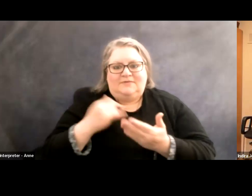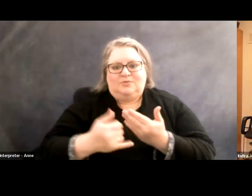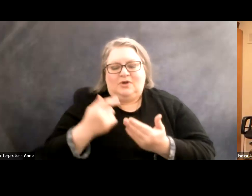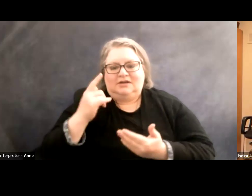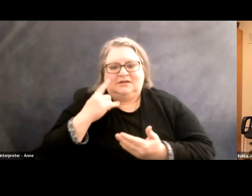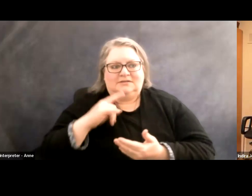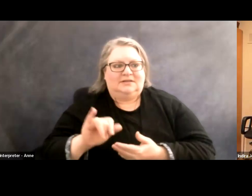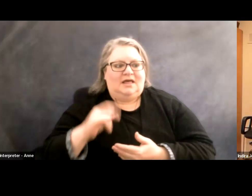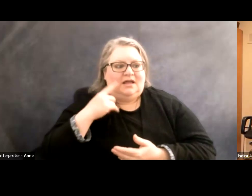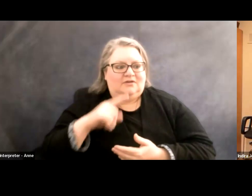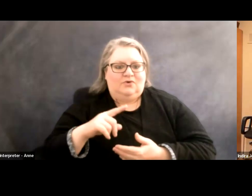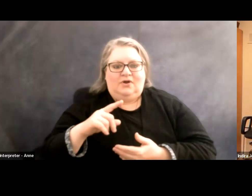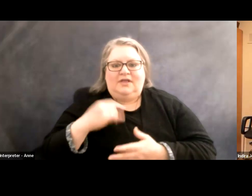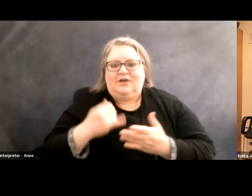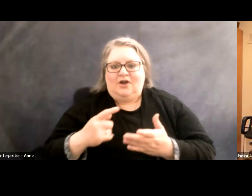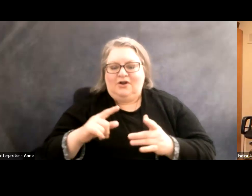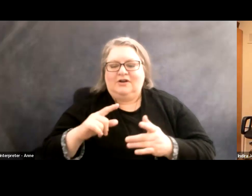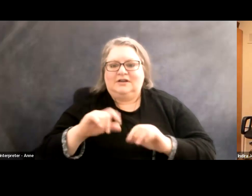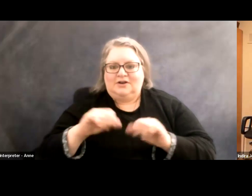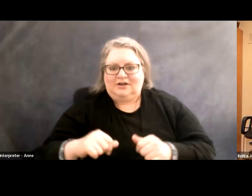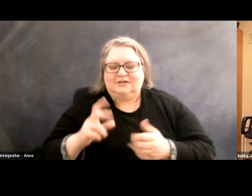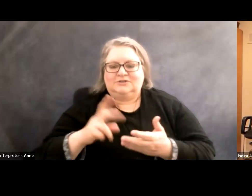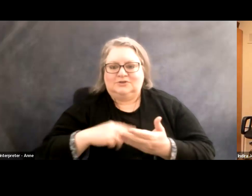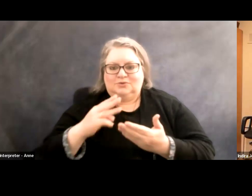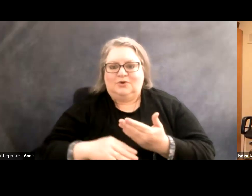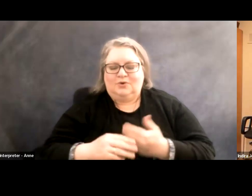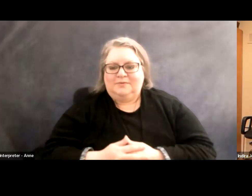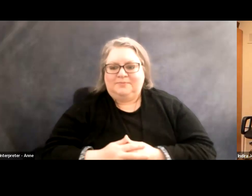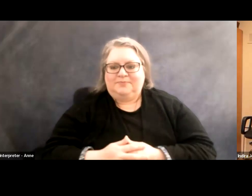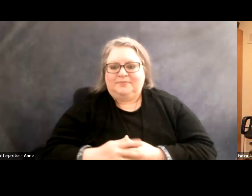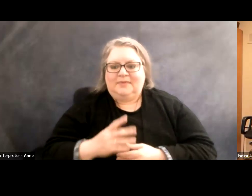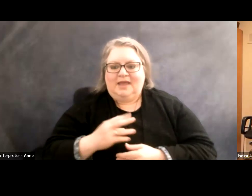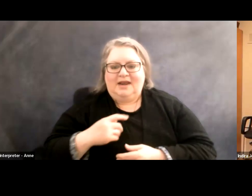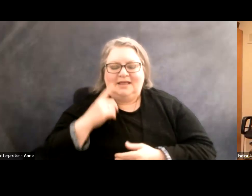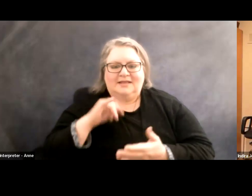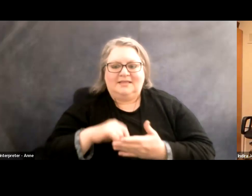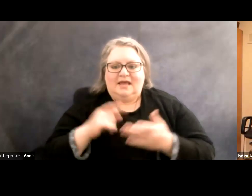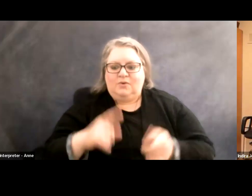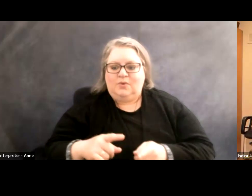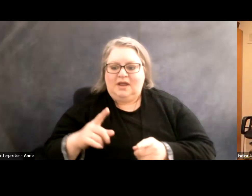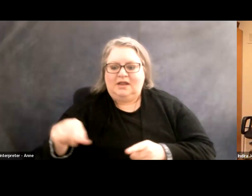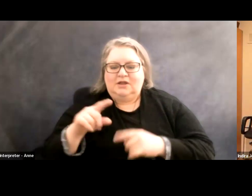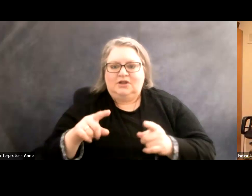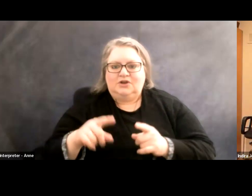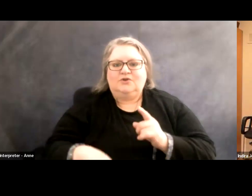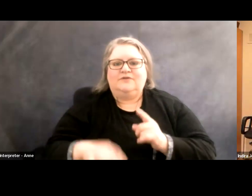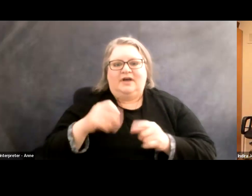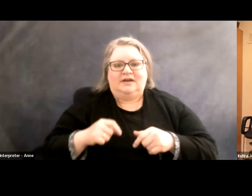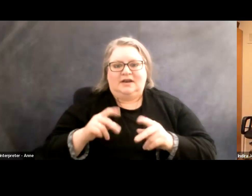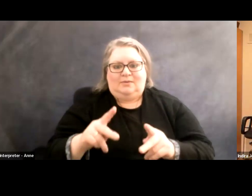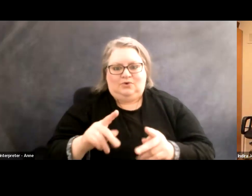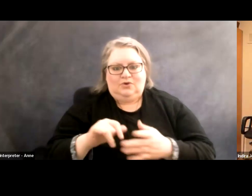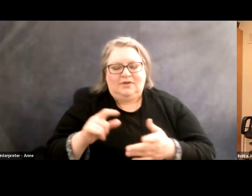for the art and architecture program. And I think that when you find an opportunity